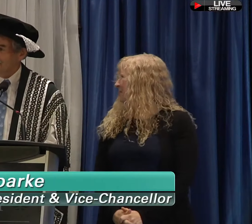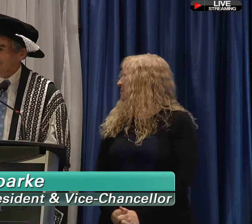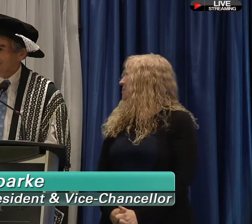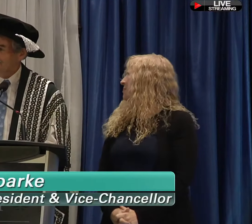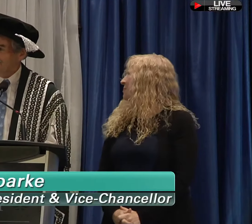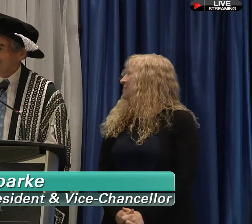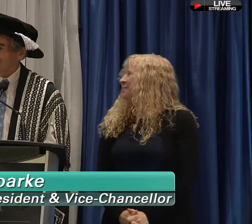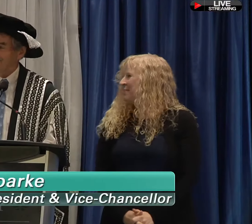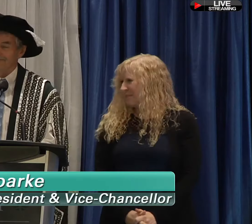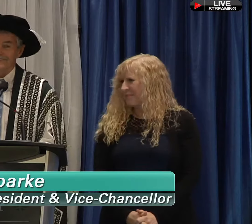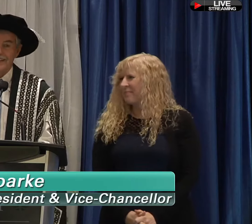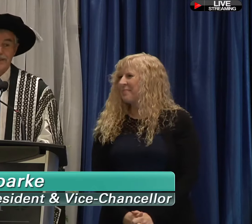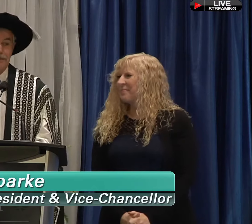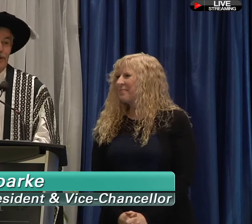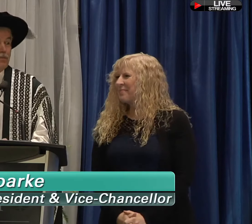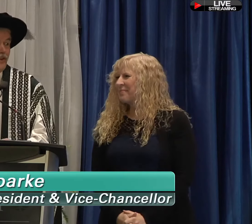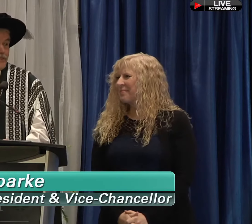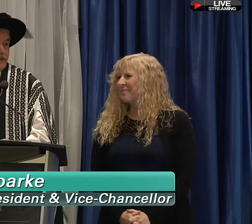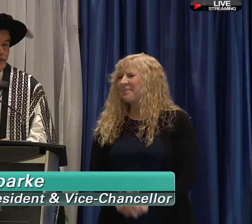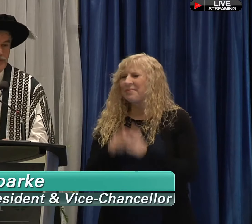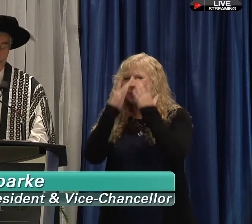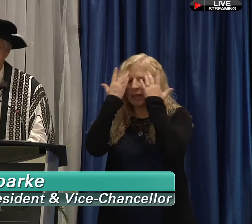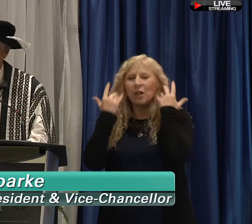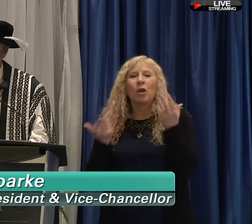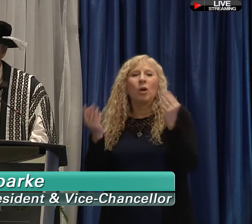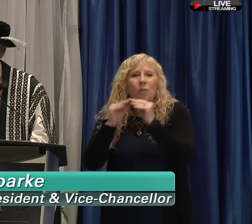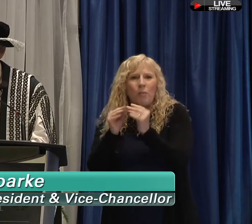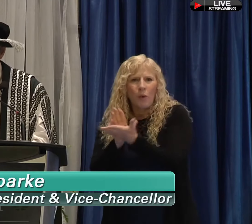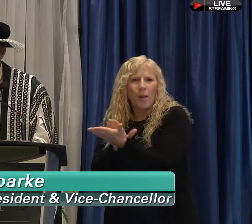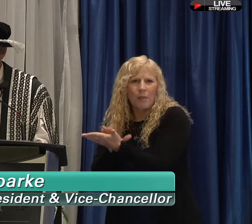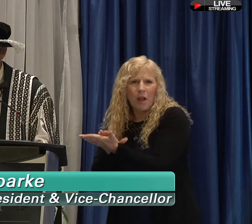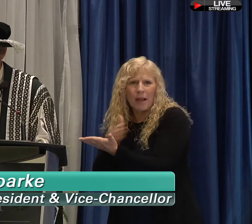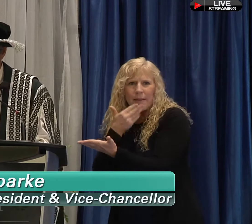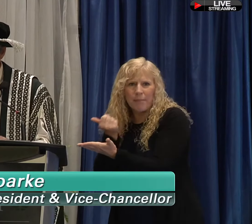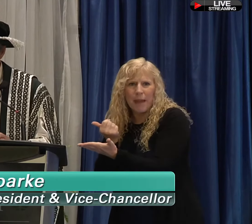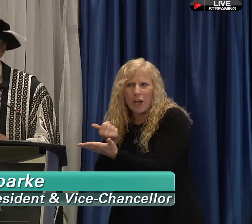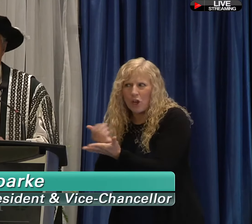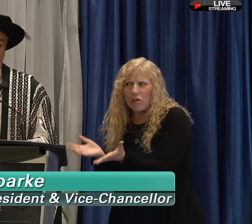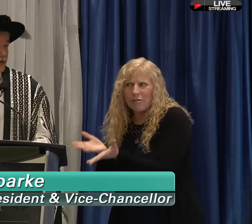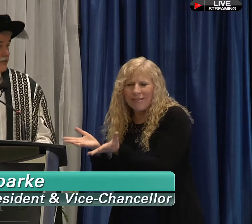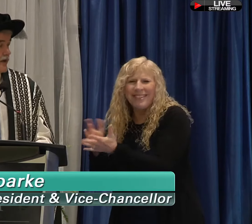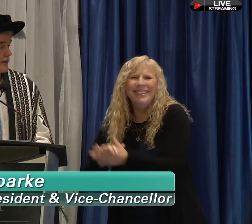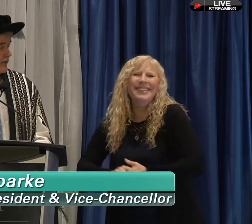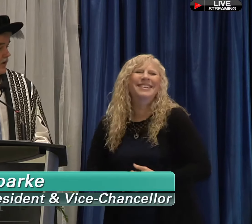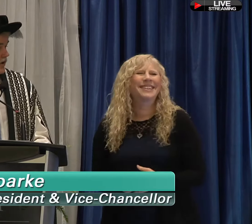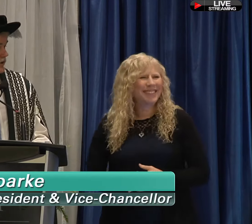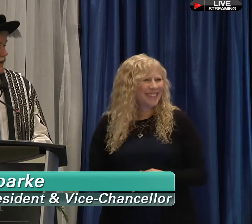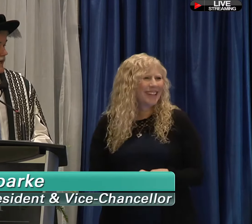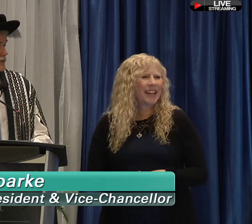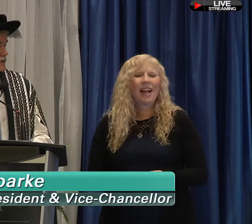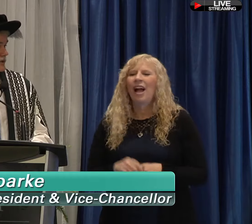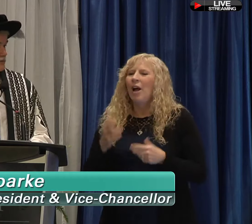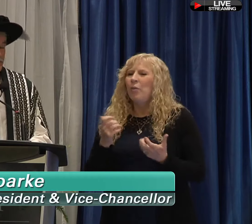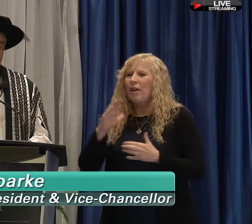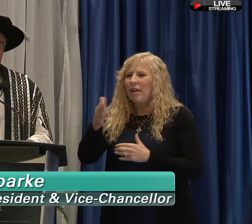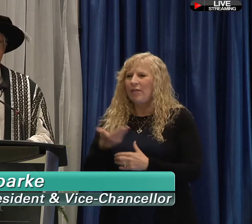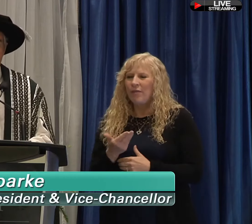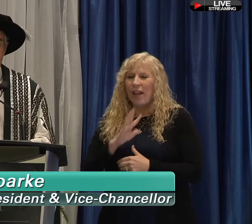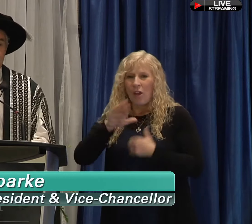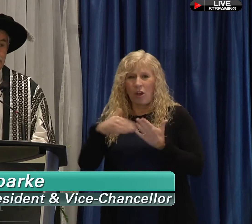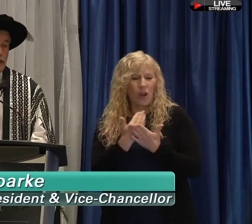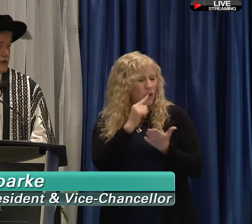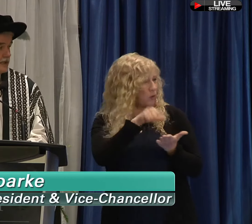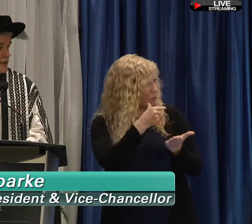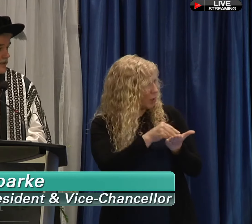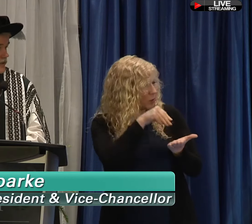Thank you, Stephen. The more applause, the better. We're just warming you up here, okay? I invite all our graduates in particular